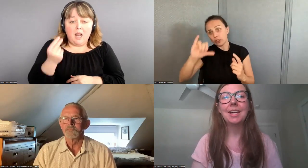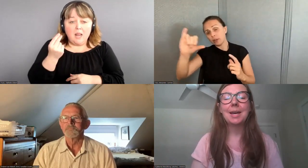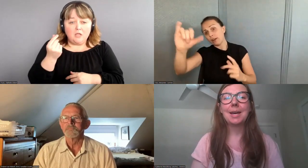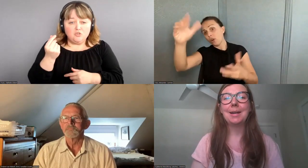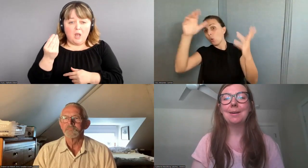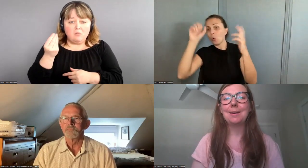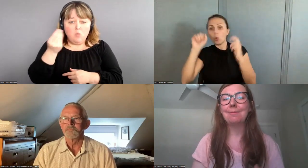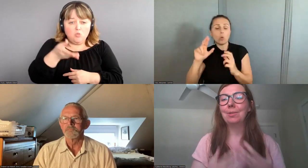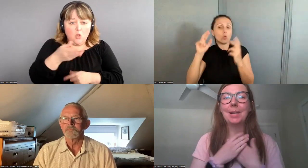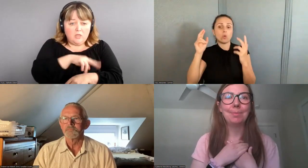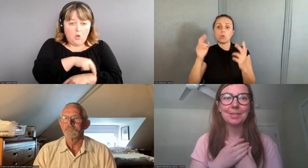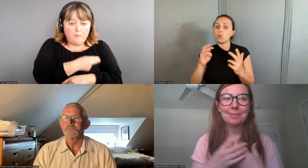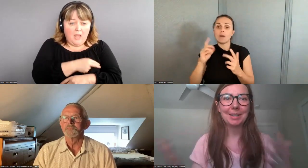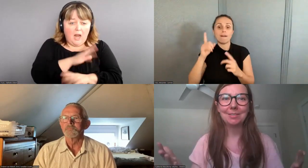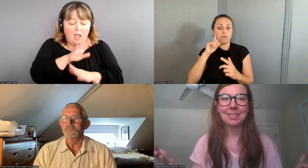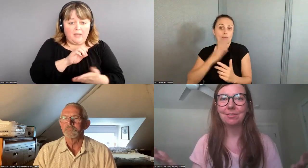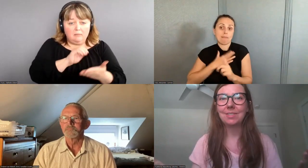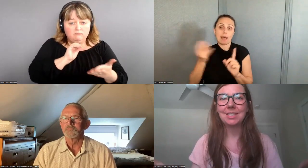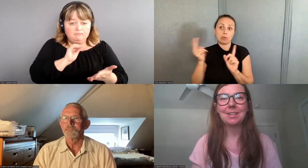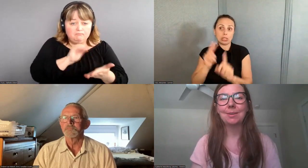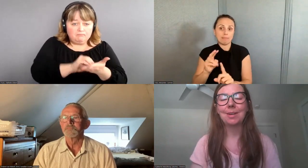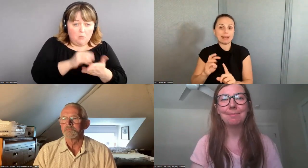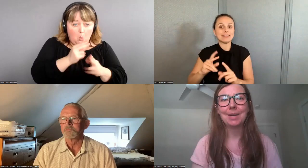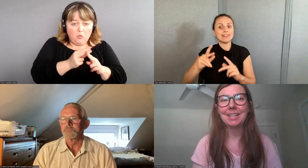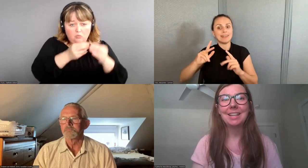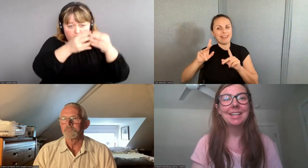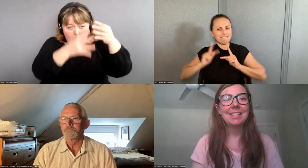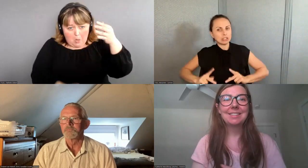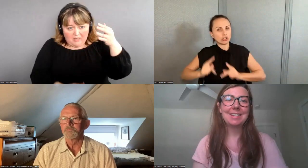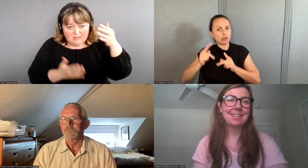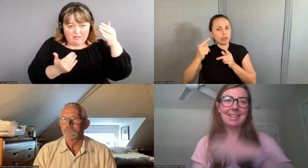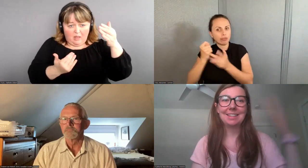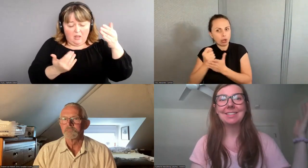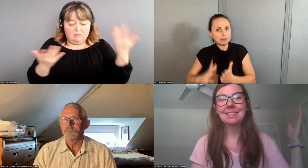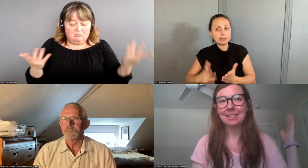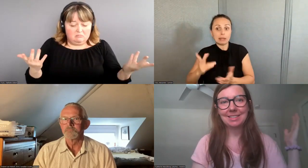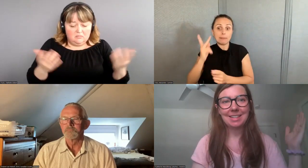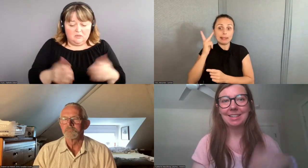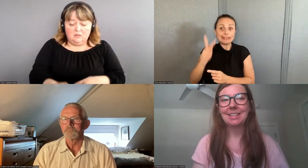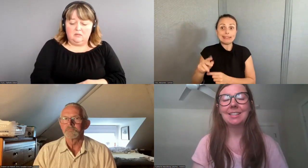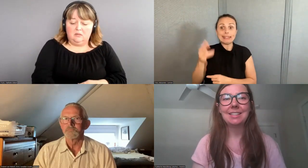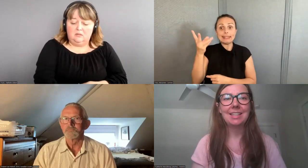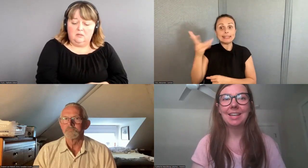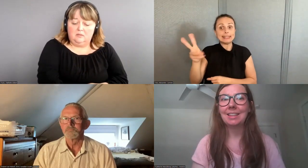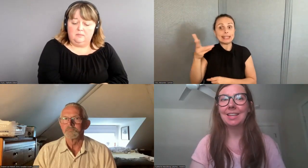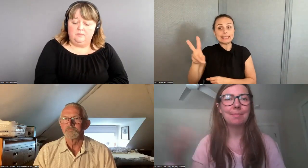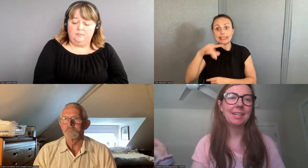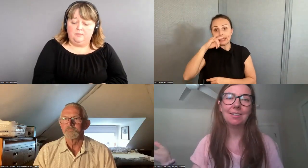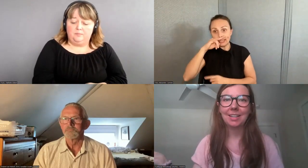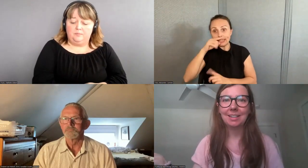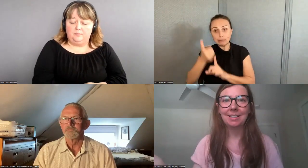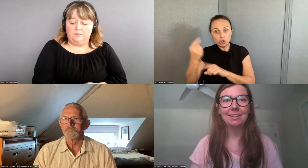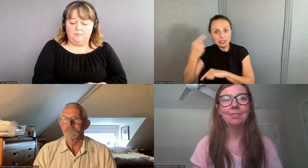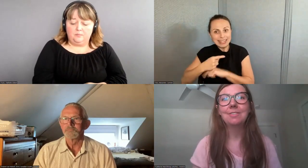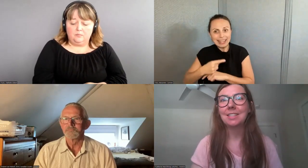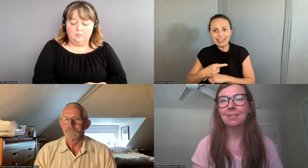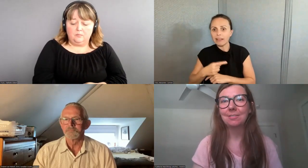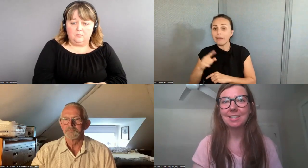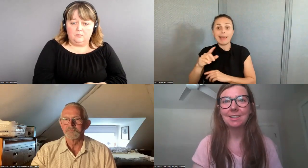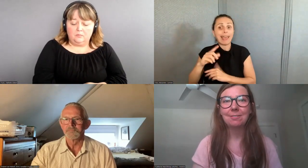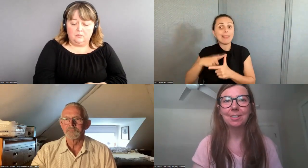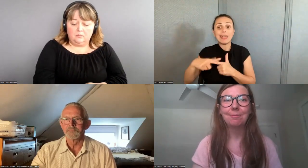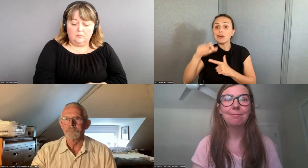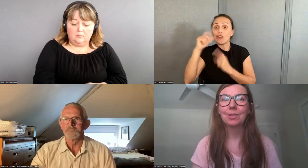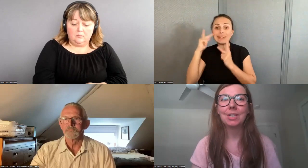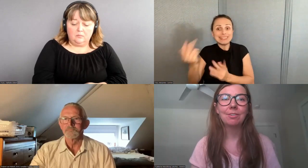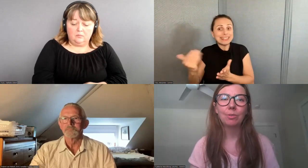Or from my perspective as a physio, I might see like 16 kids a day and they might not get another physio